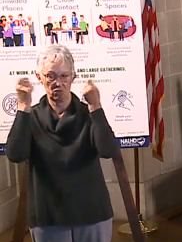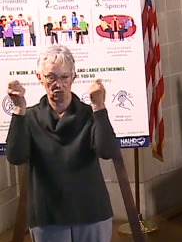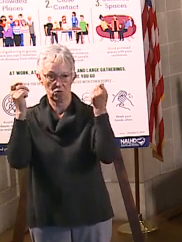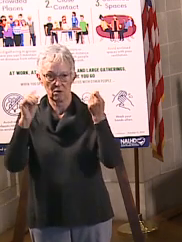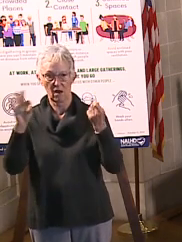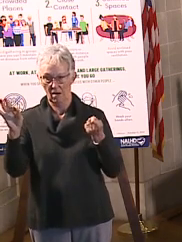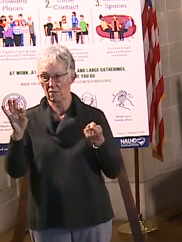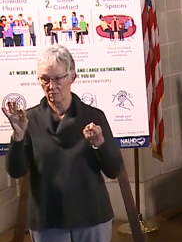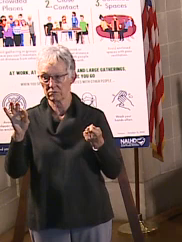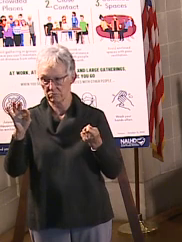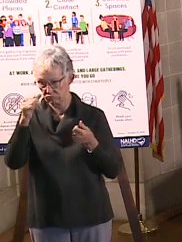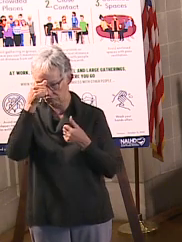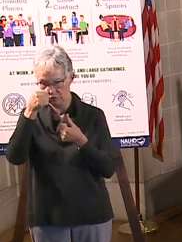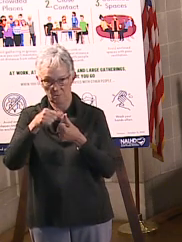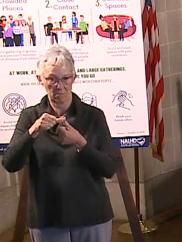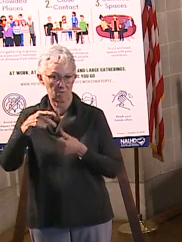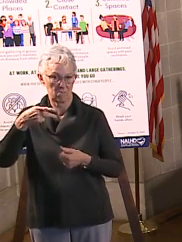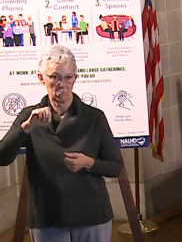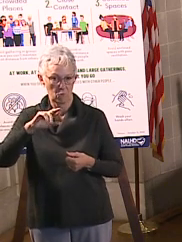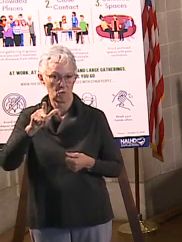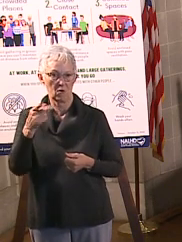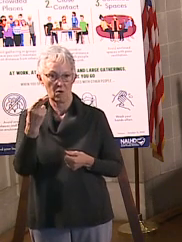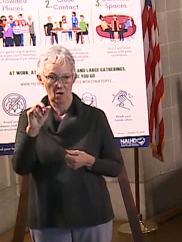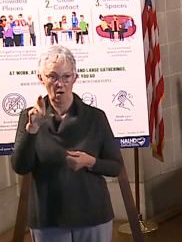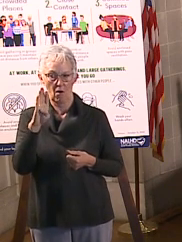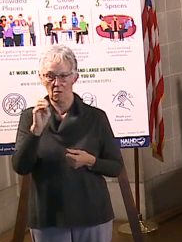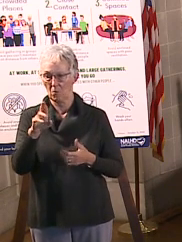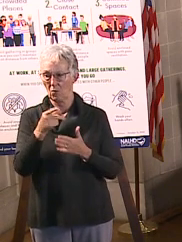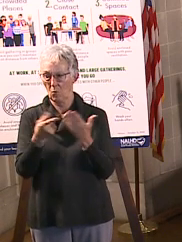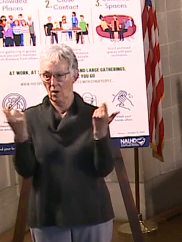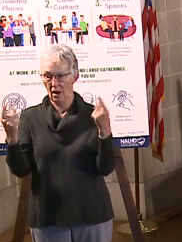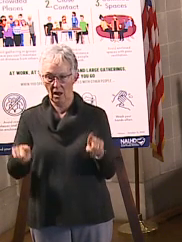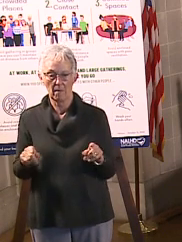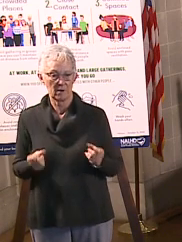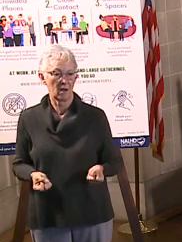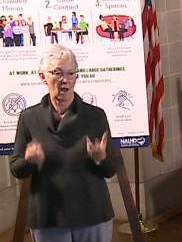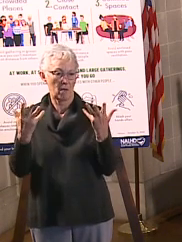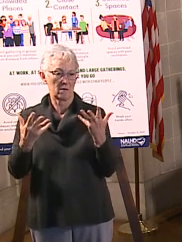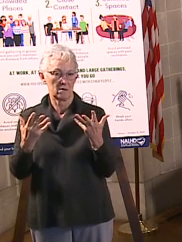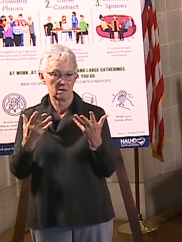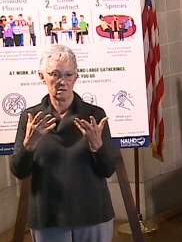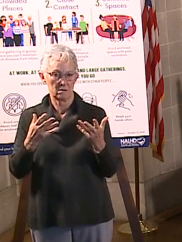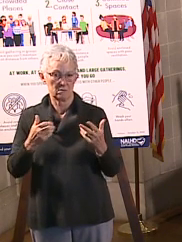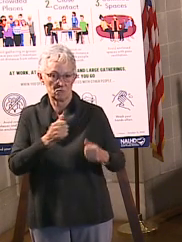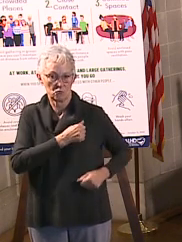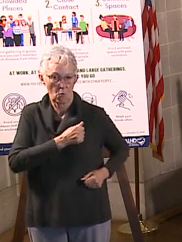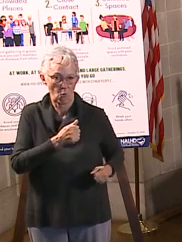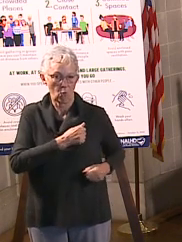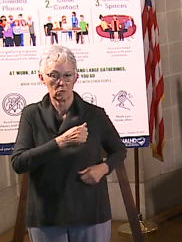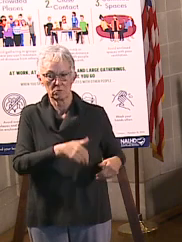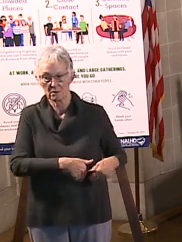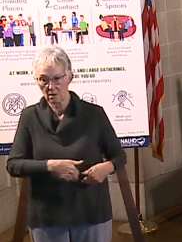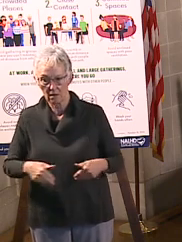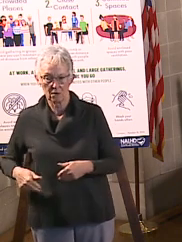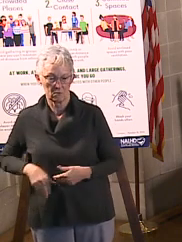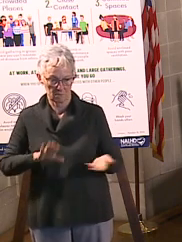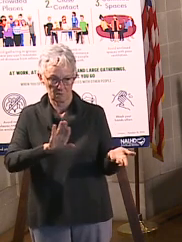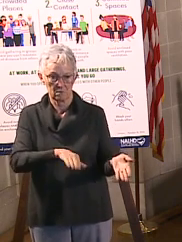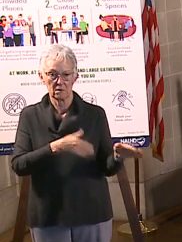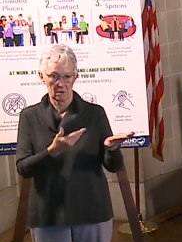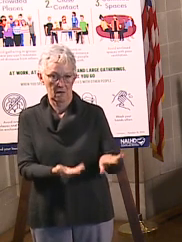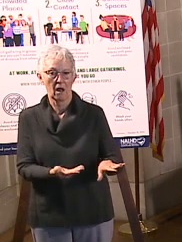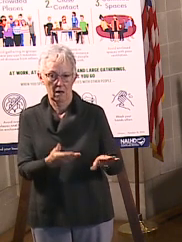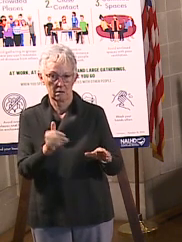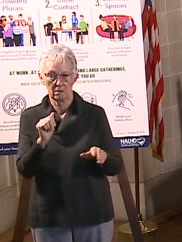at half-staff in remembrance of all the brave soldiers, sailors that fought at